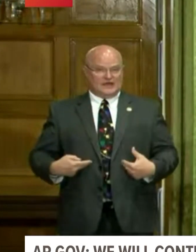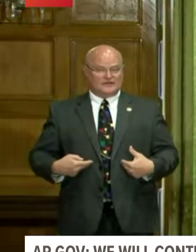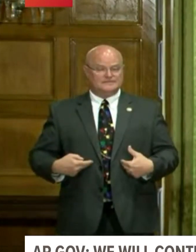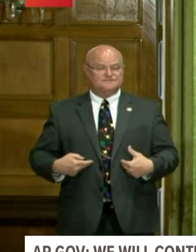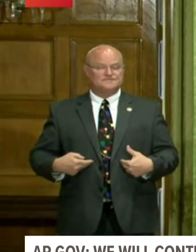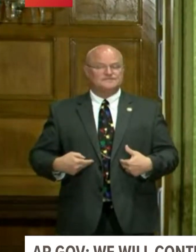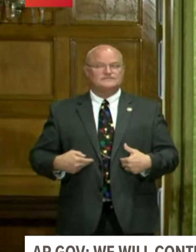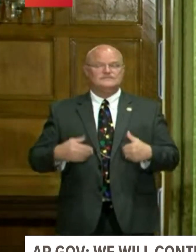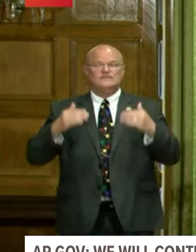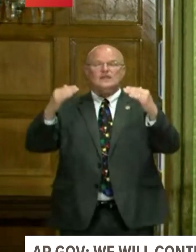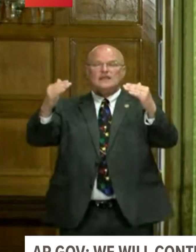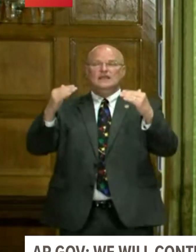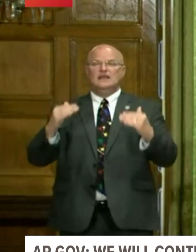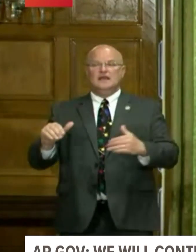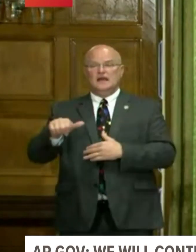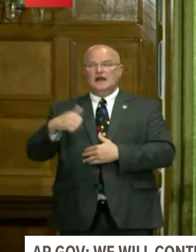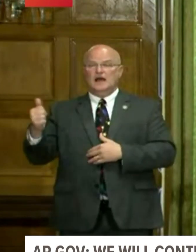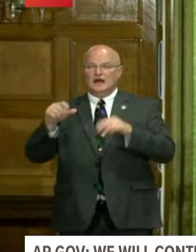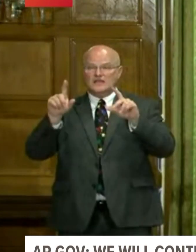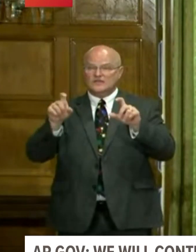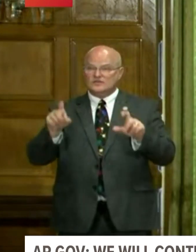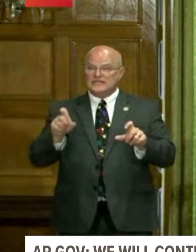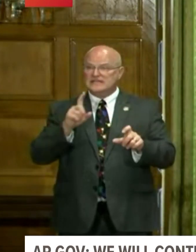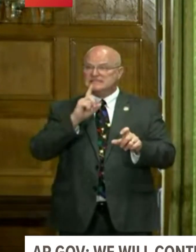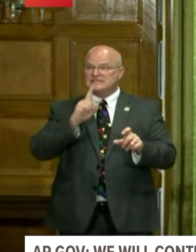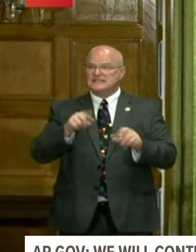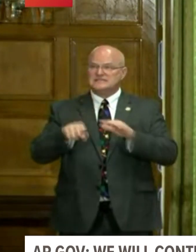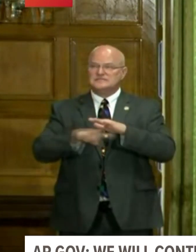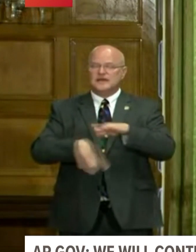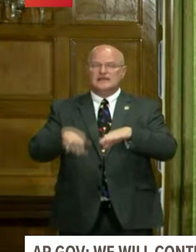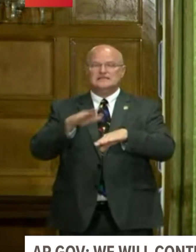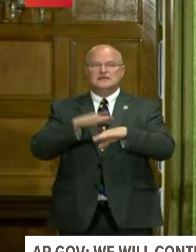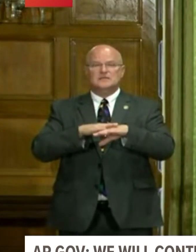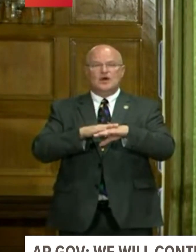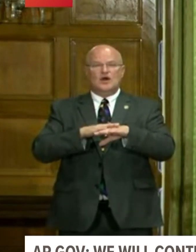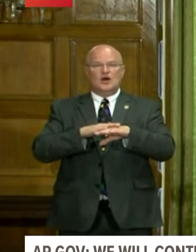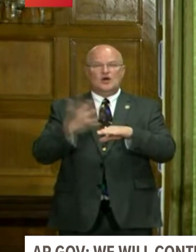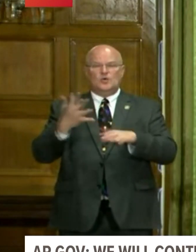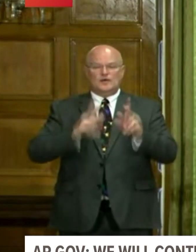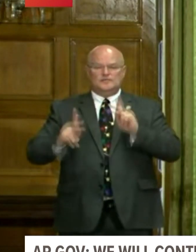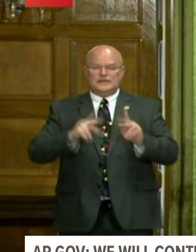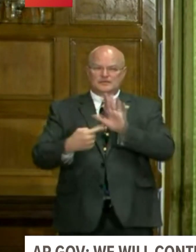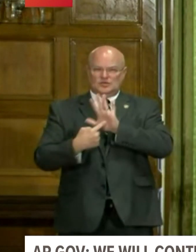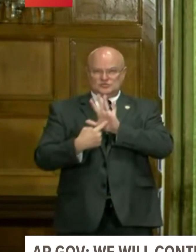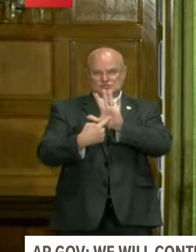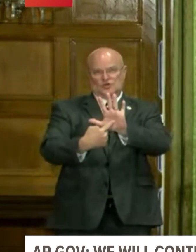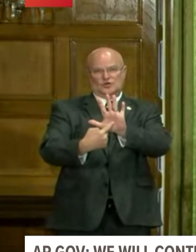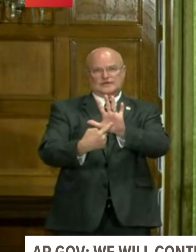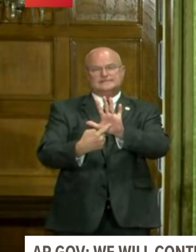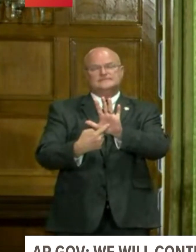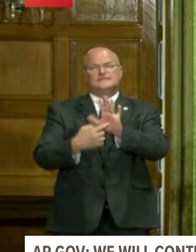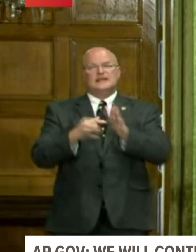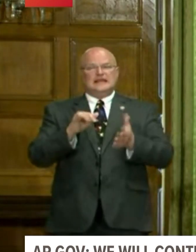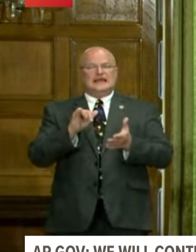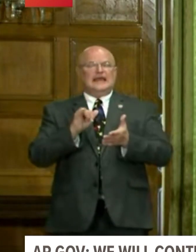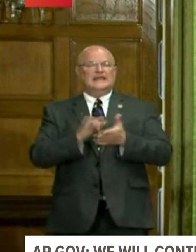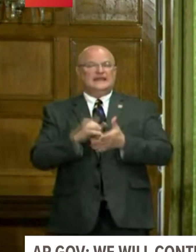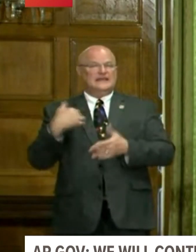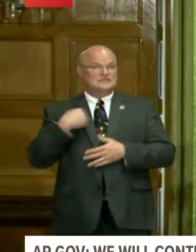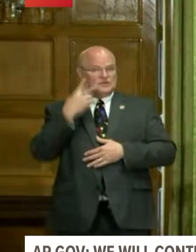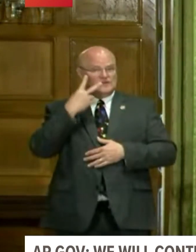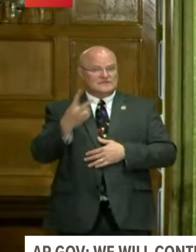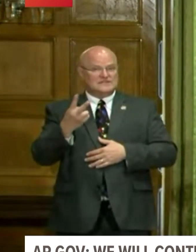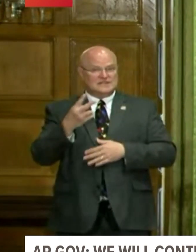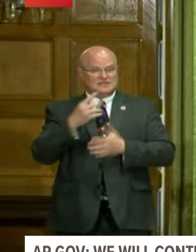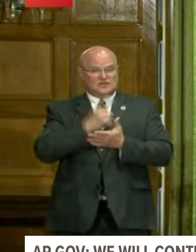And then the other testing is, based upon the symptoms. And that is, as we've seen